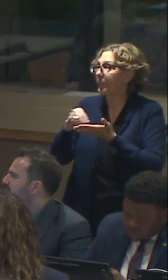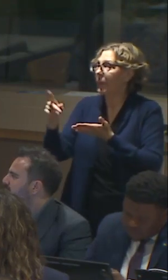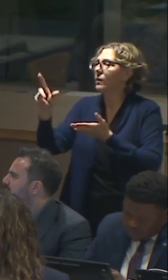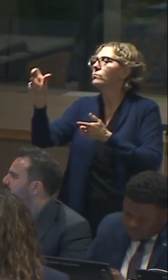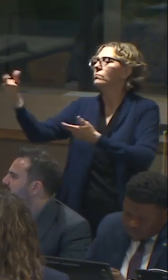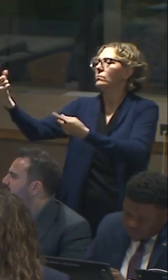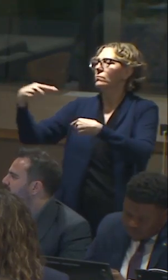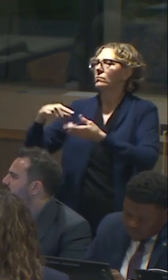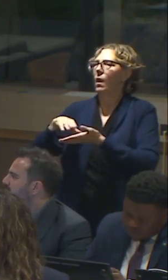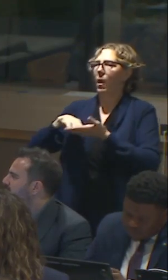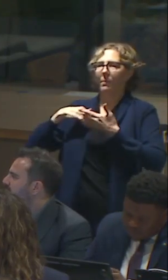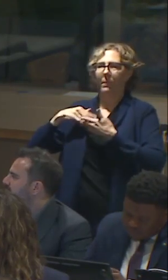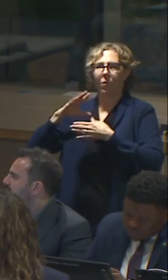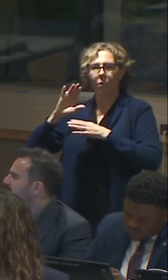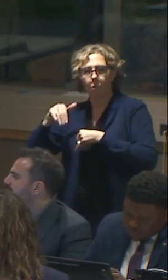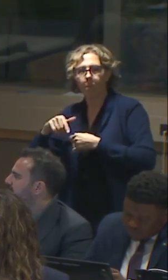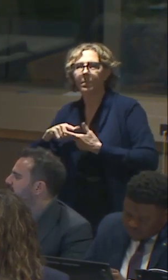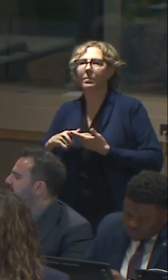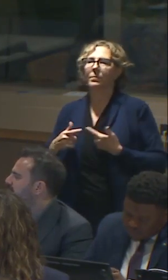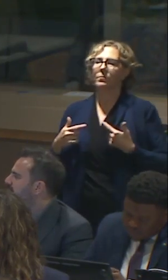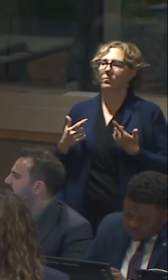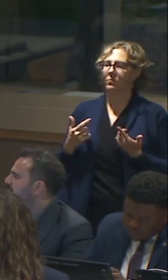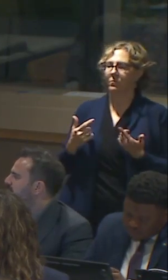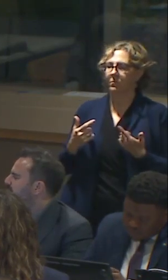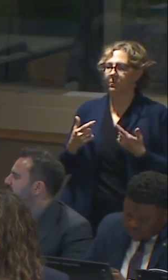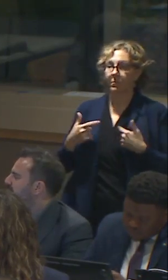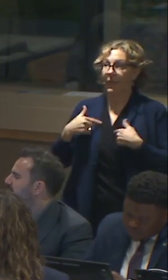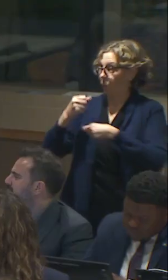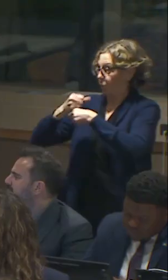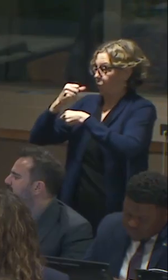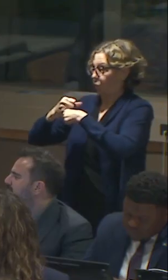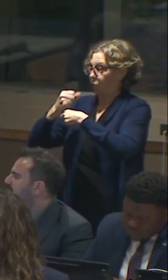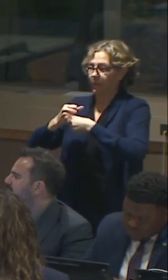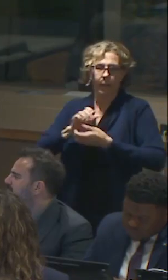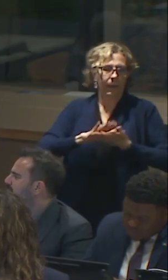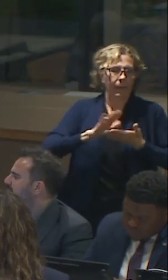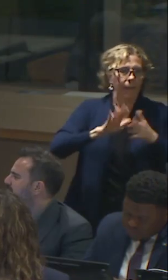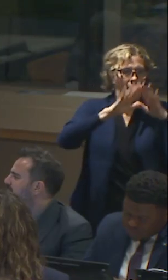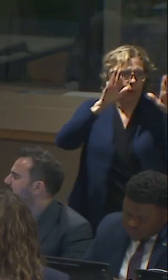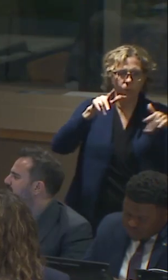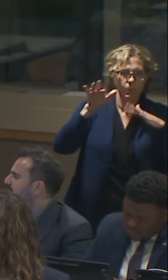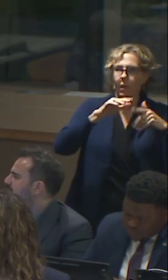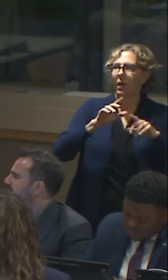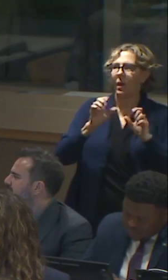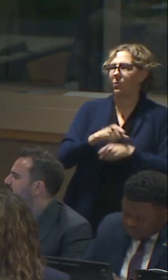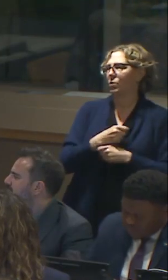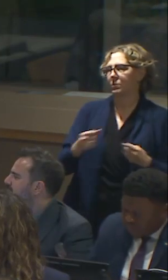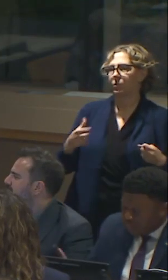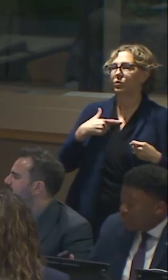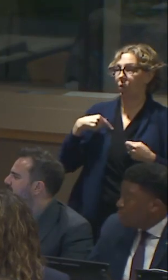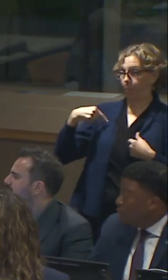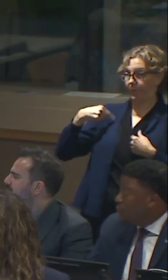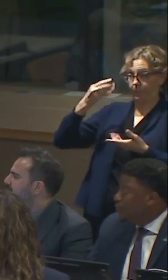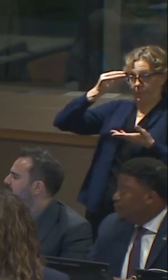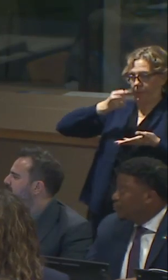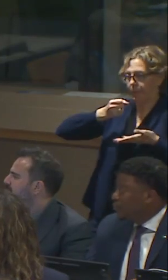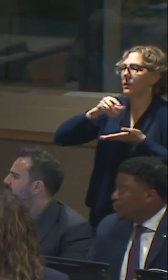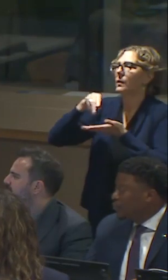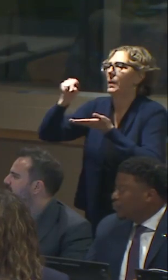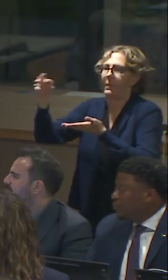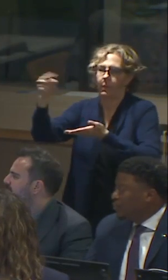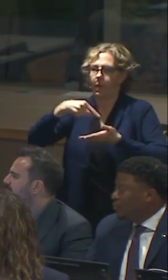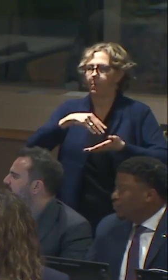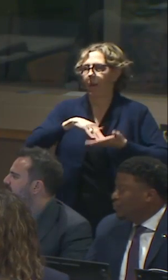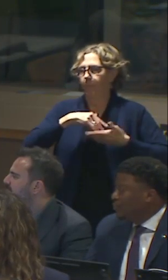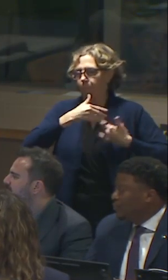for because I can't work and take care of my home at the same time. And interestingly enough, though,